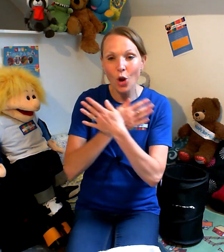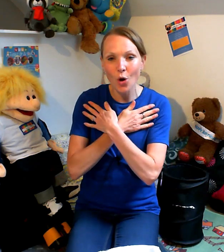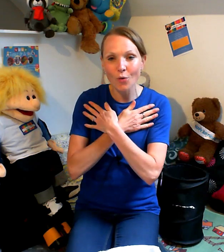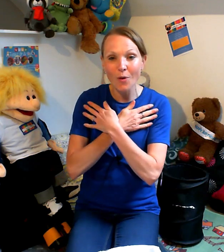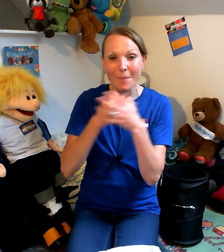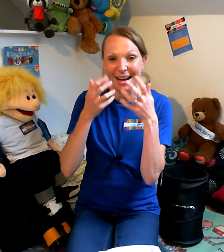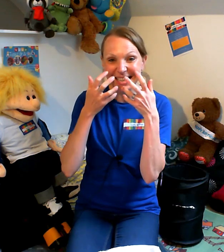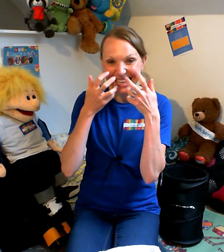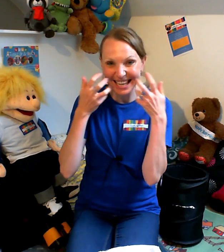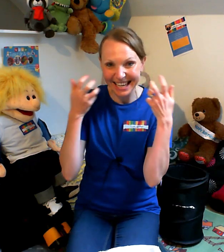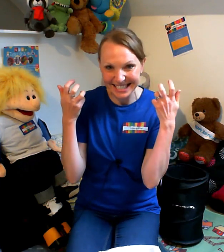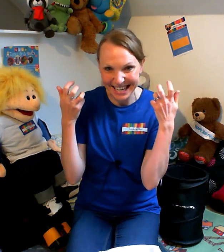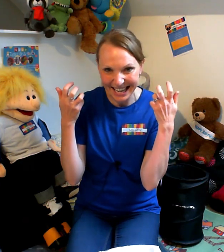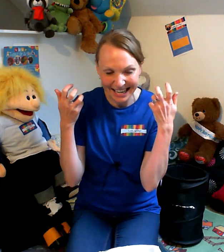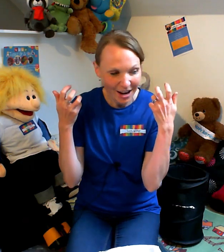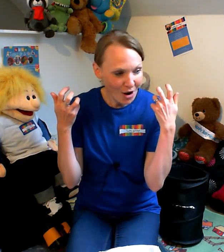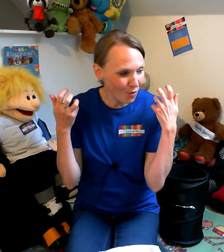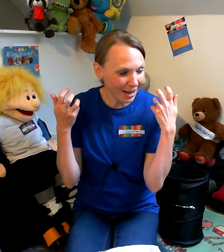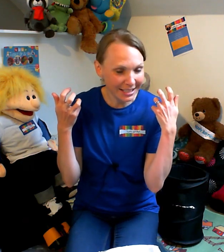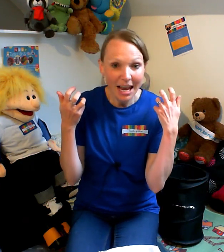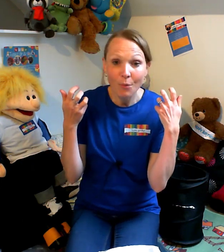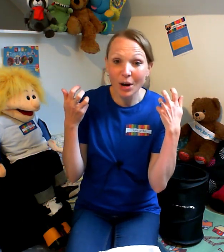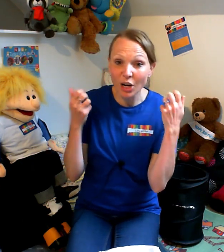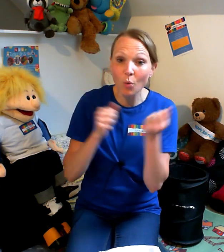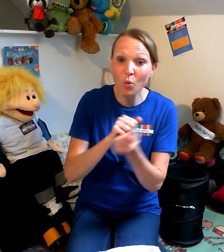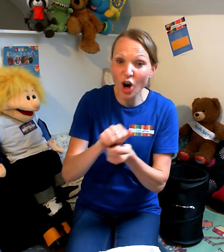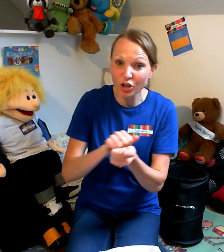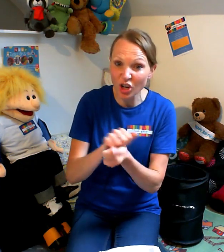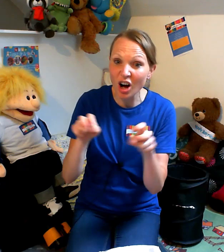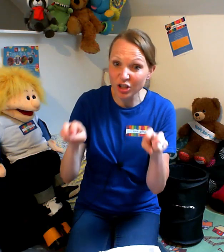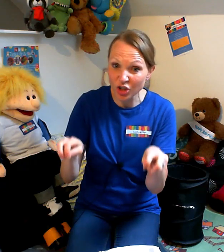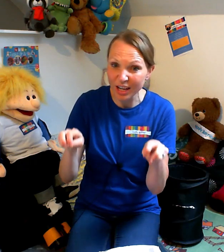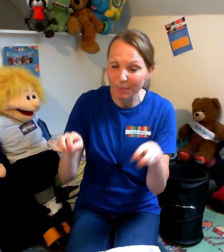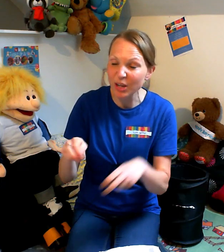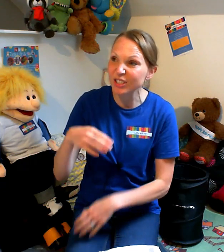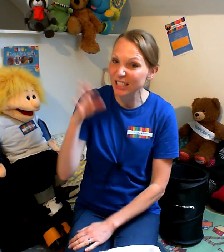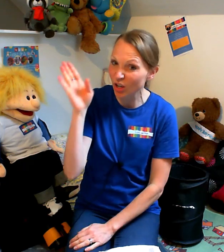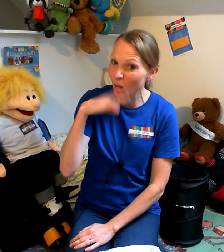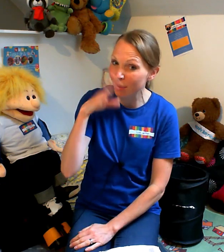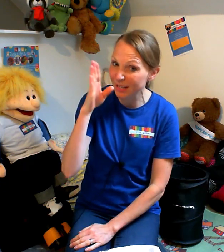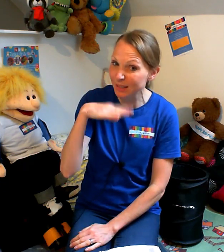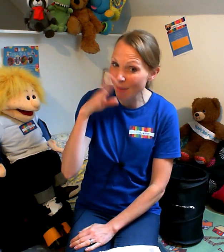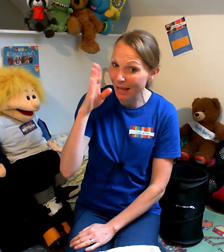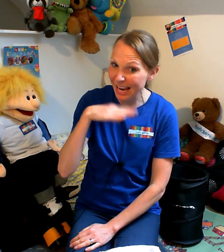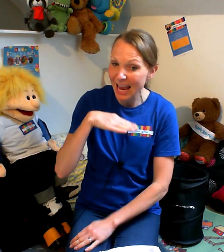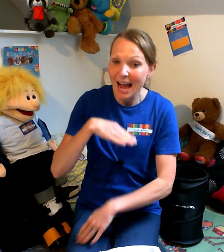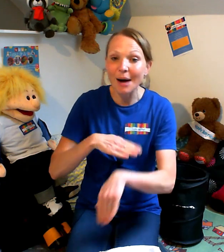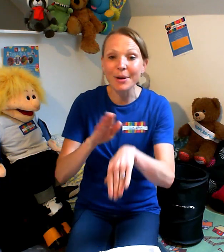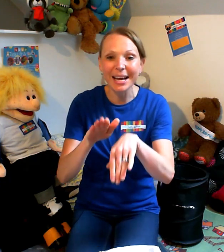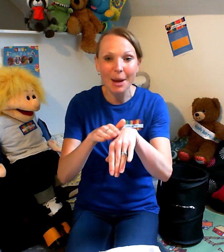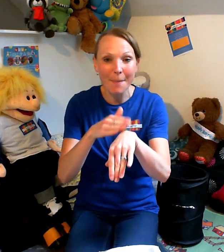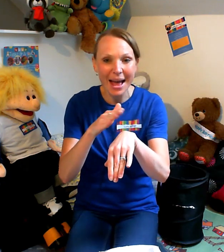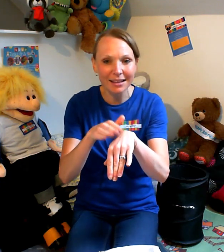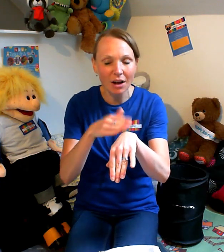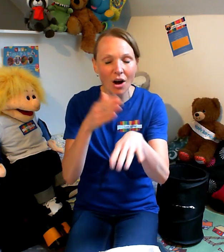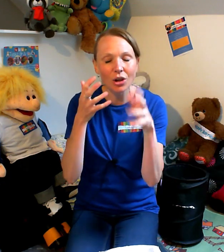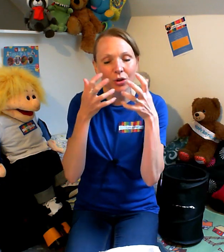love my kitty. Right, we're going to wash our doggy because he's got a bit smelly. And we're going to pet our